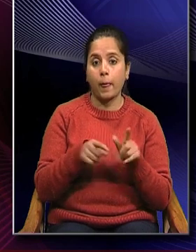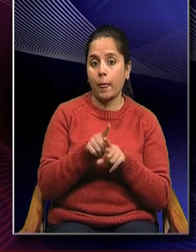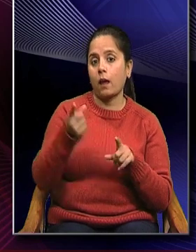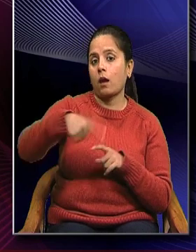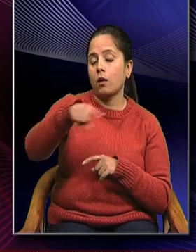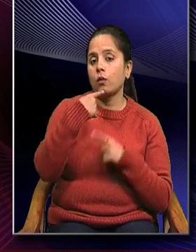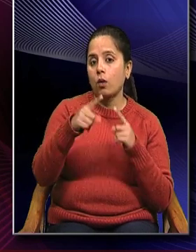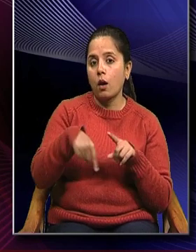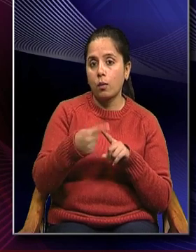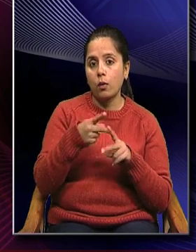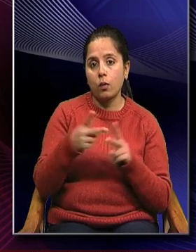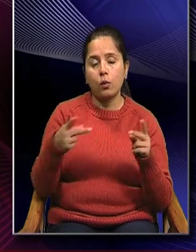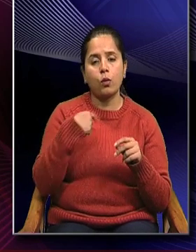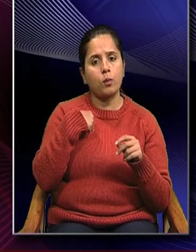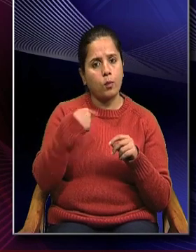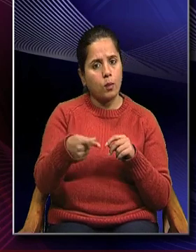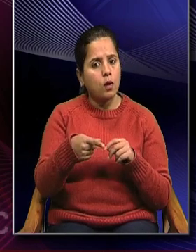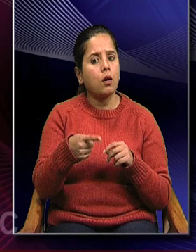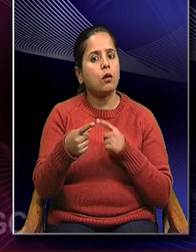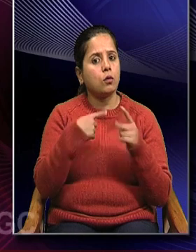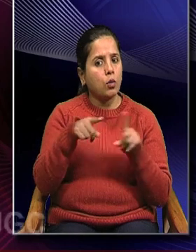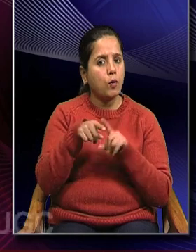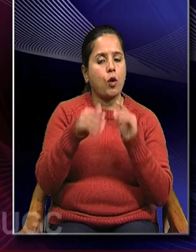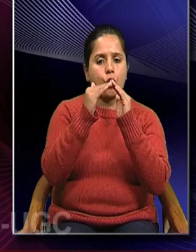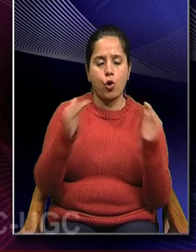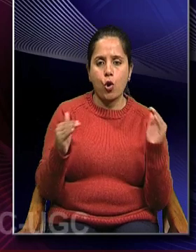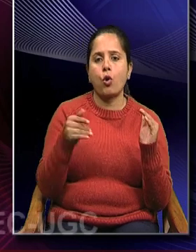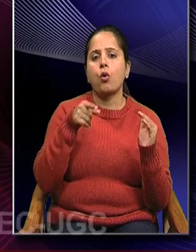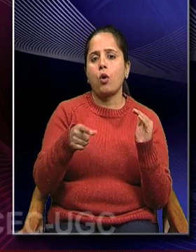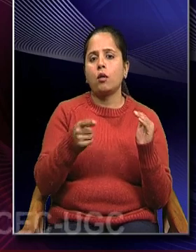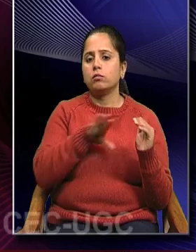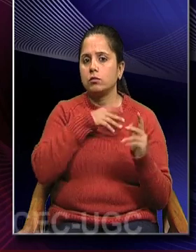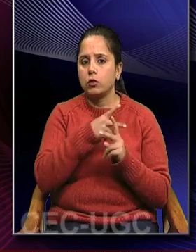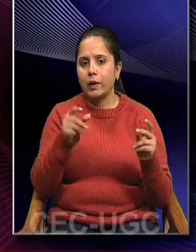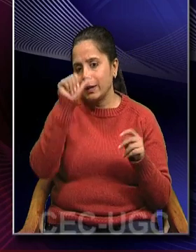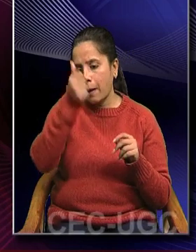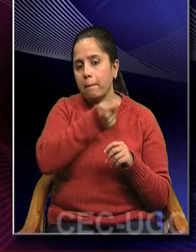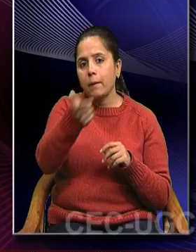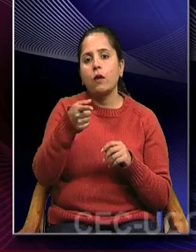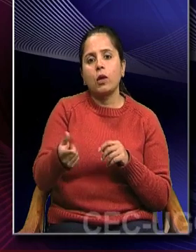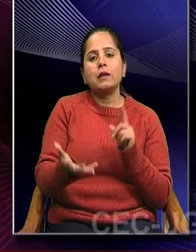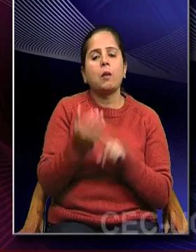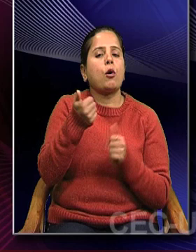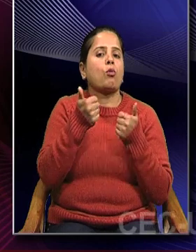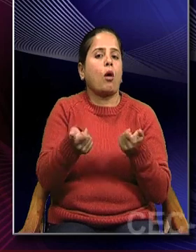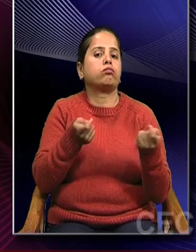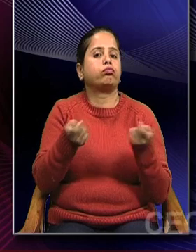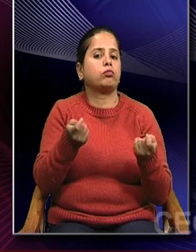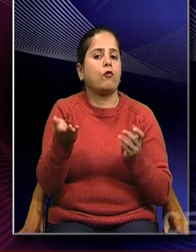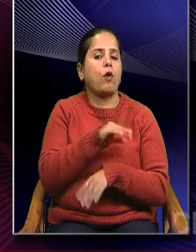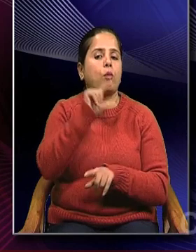talk about the drain of wealth, we also talk about the home charges, which is India's payments for receiving good administration from